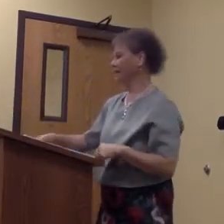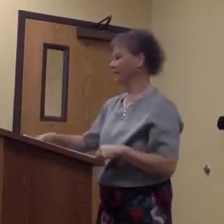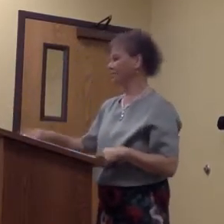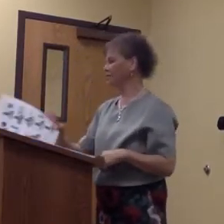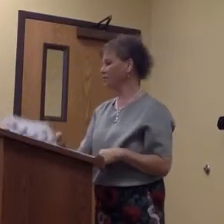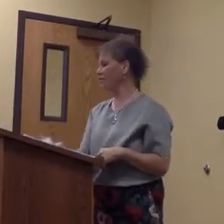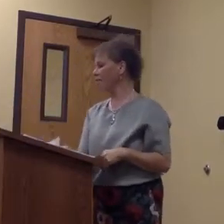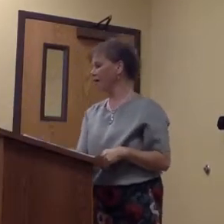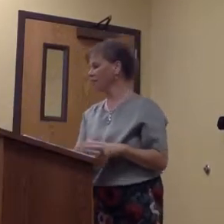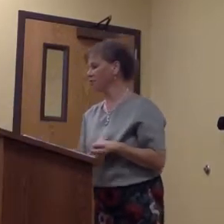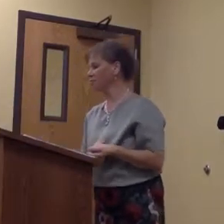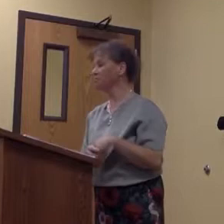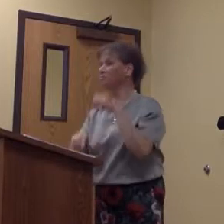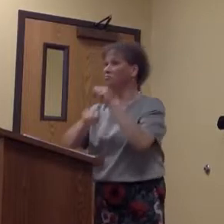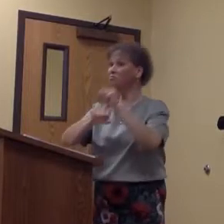let's review that much.